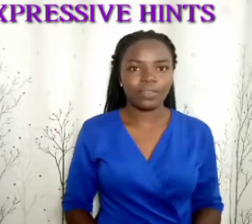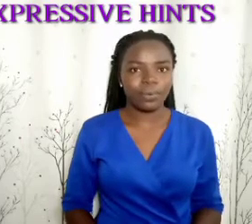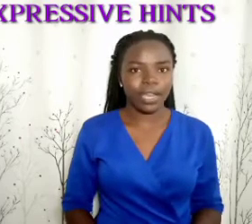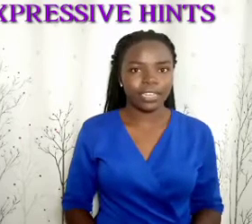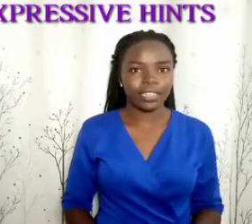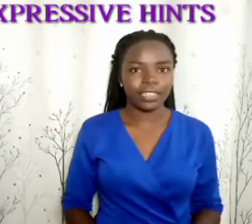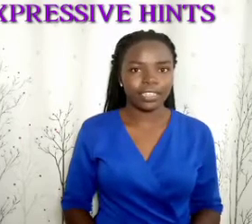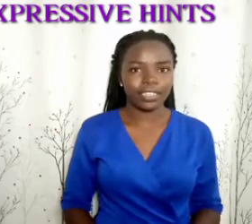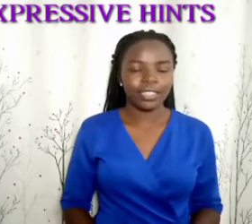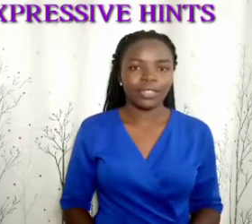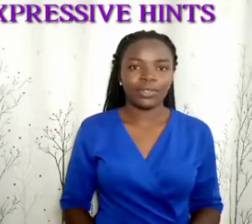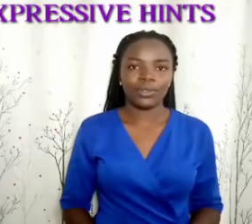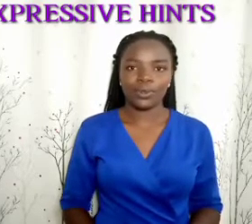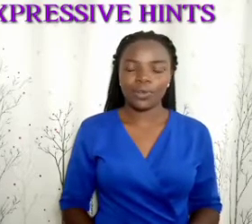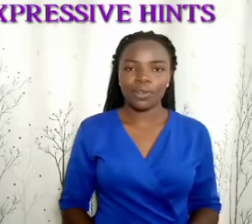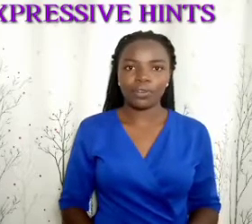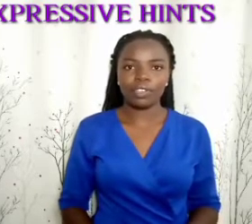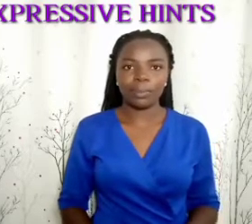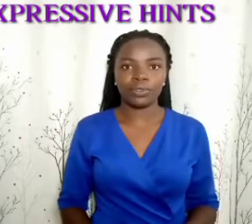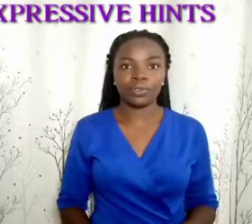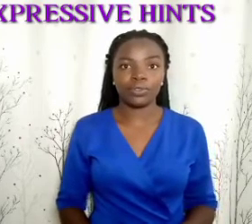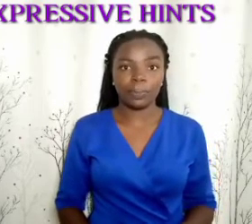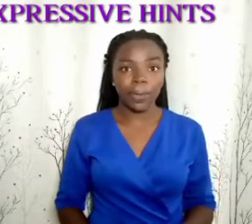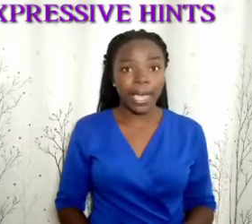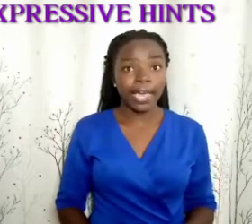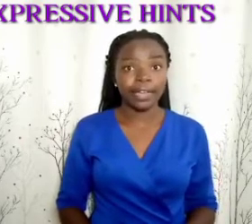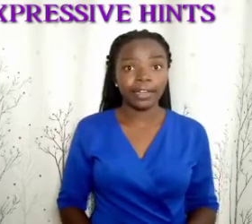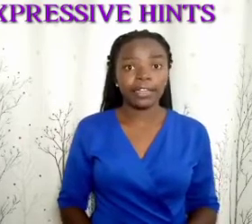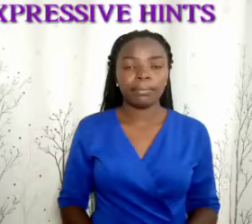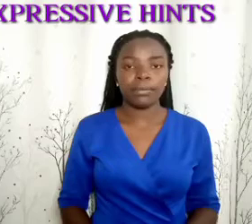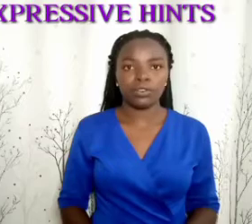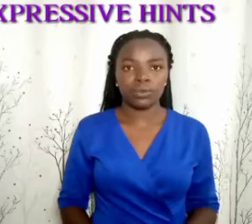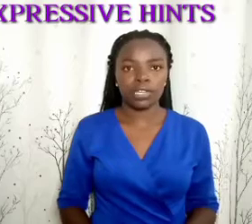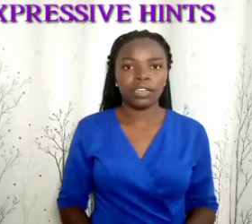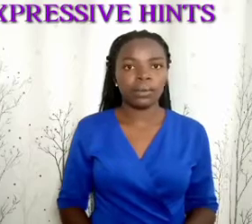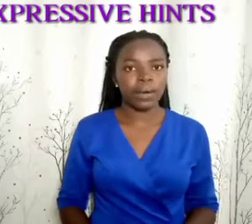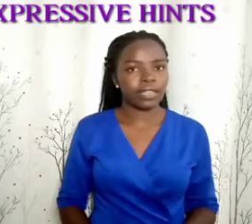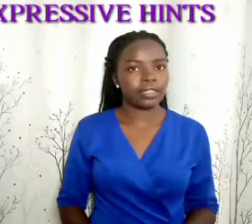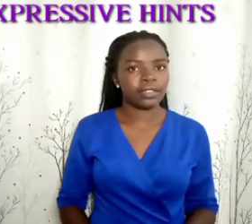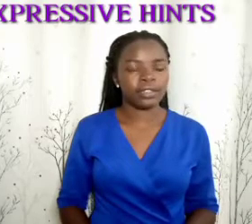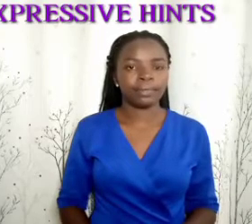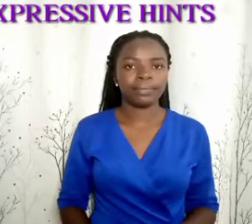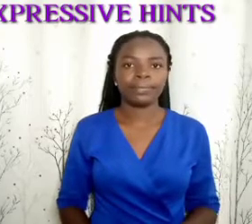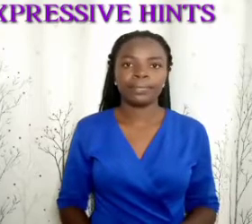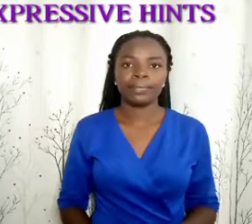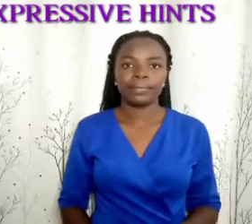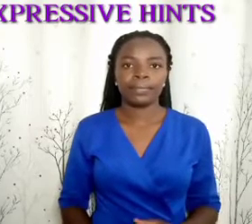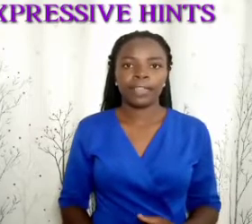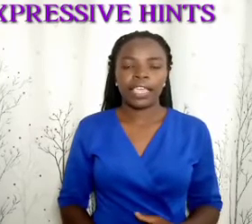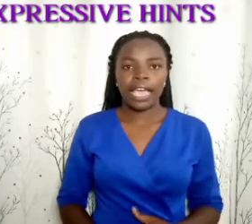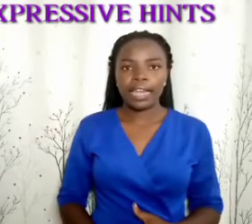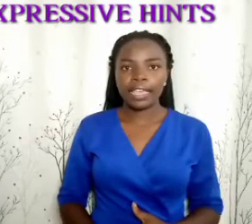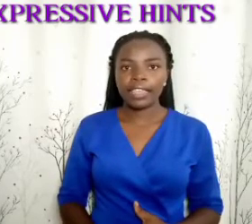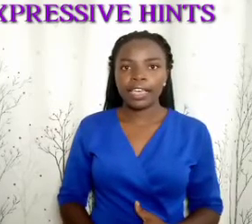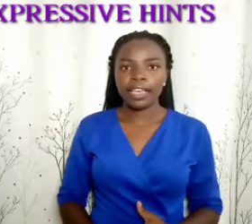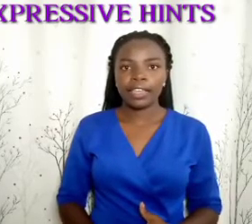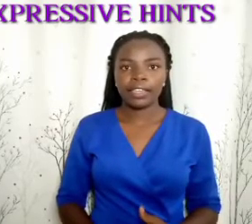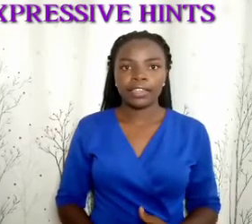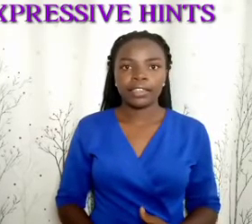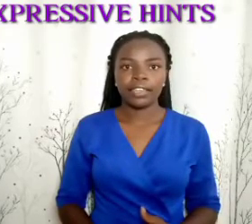word. So you're not supposed to drop your hand between words. Another